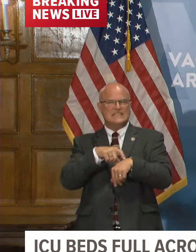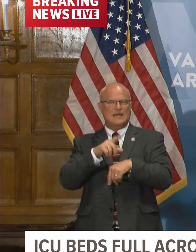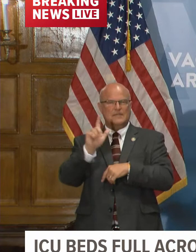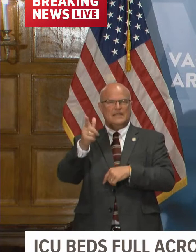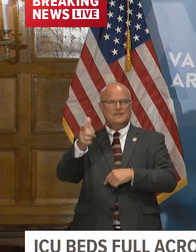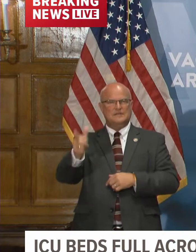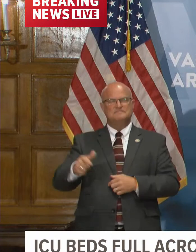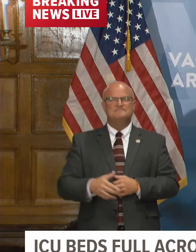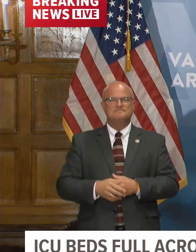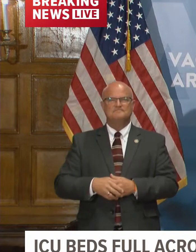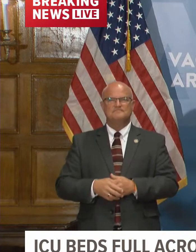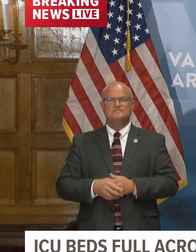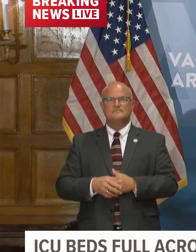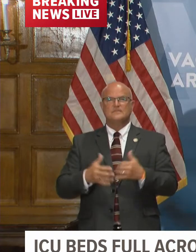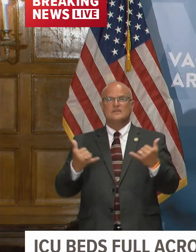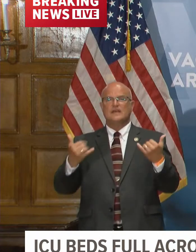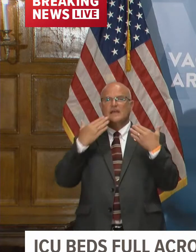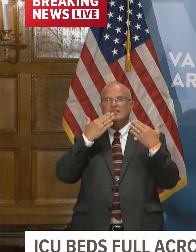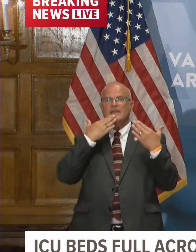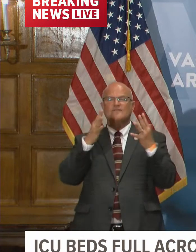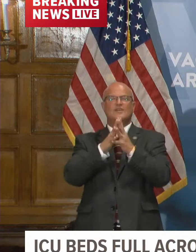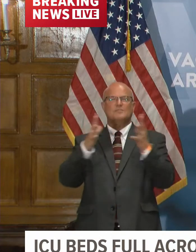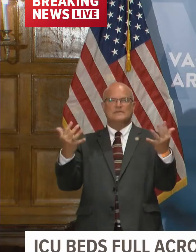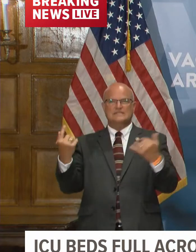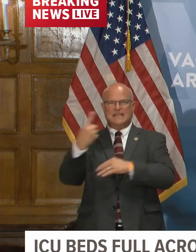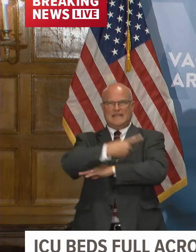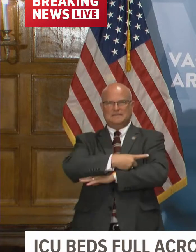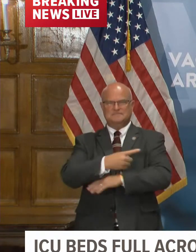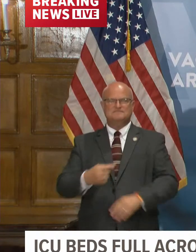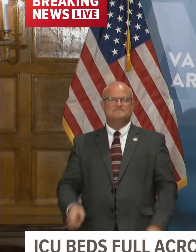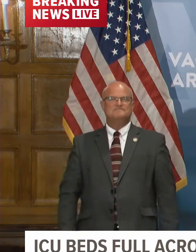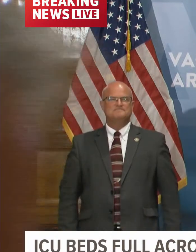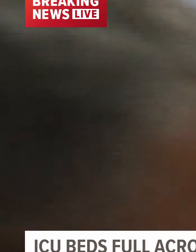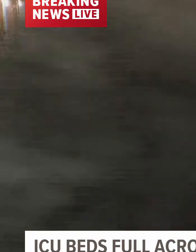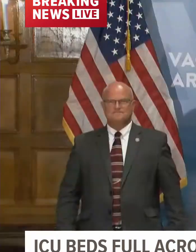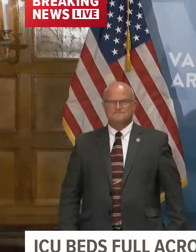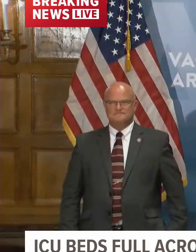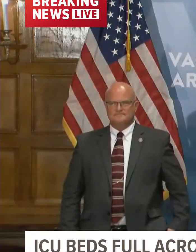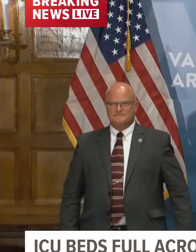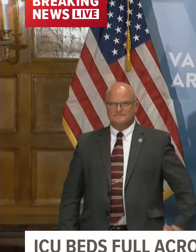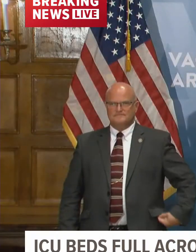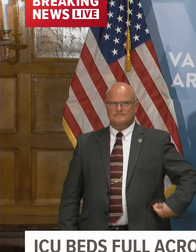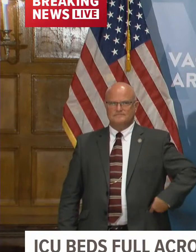is. With that, thank you all very much today.